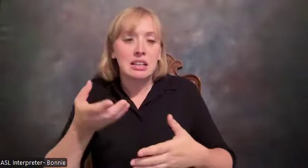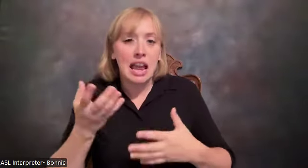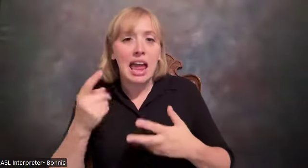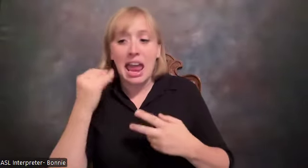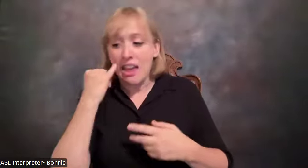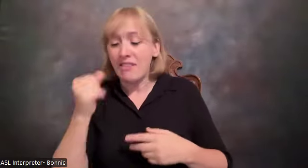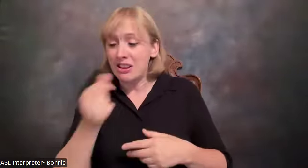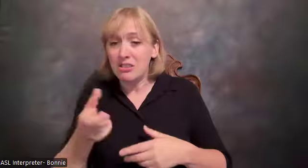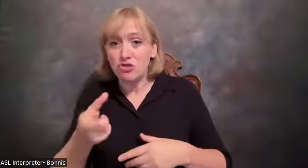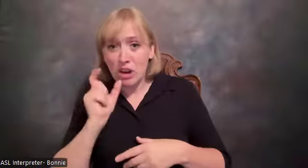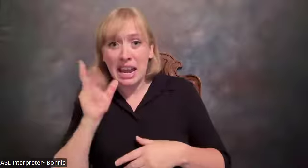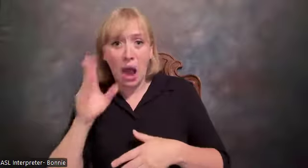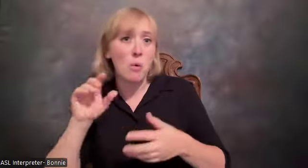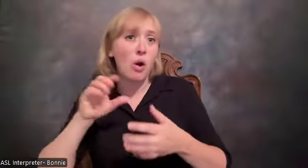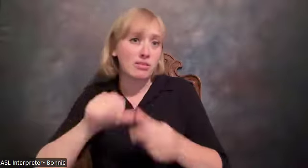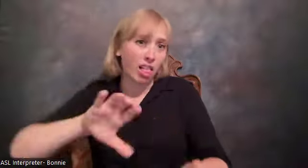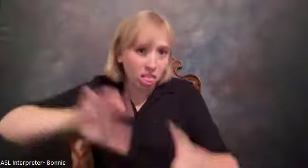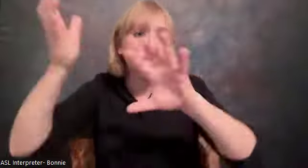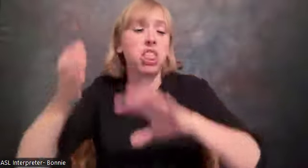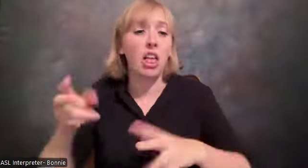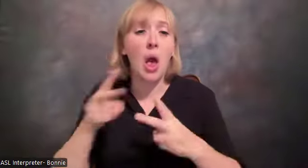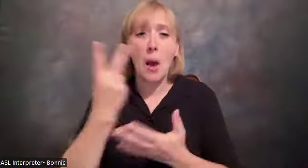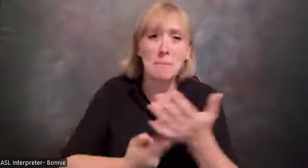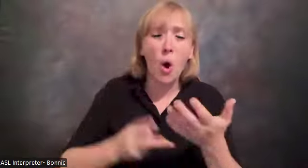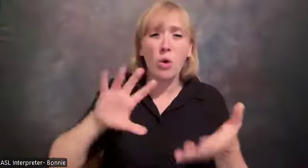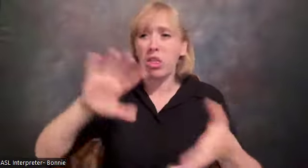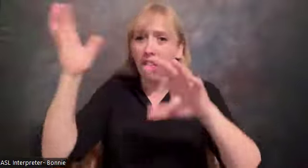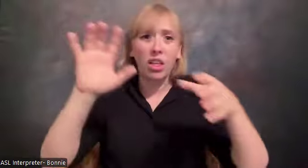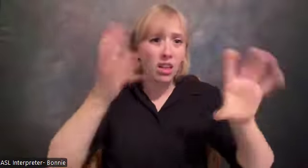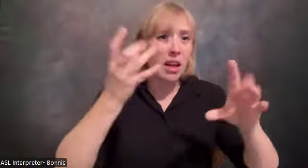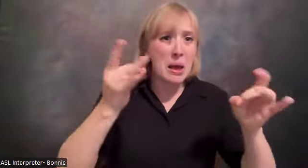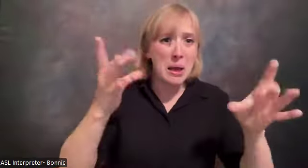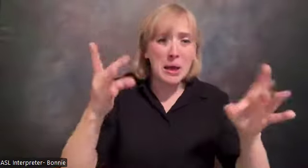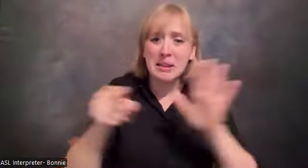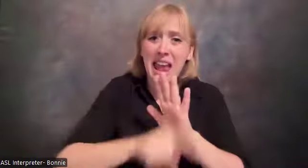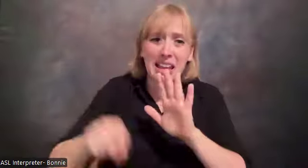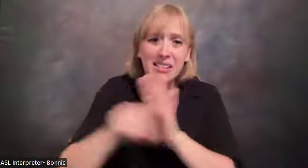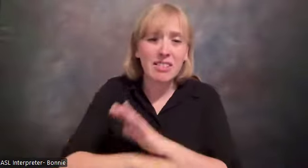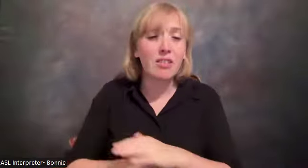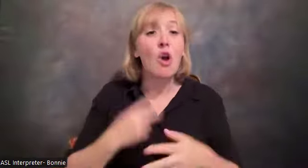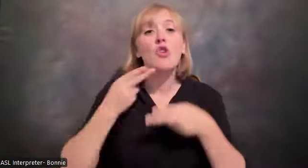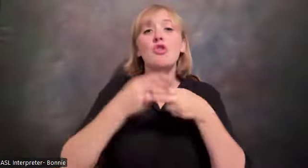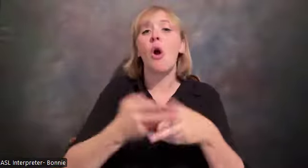I do, and I'm damned if I don't. It's the ultimate catch-22 we call alcoholism.